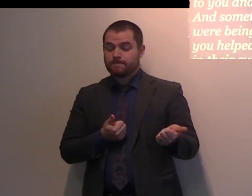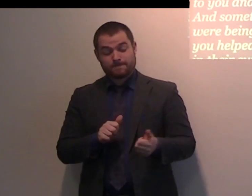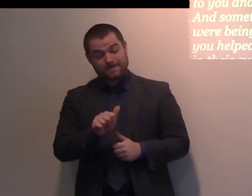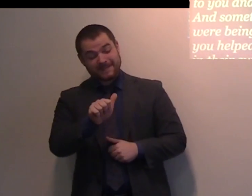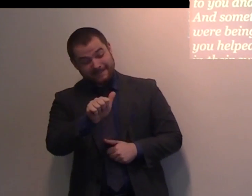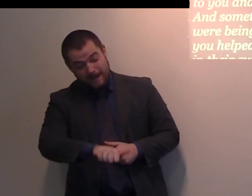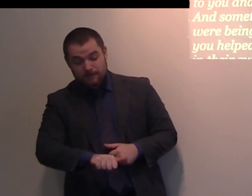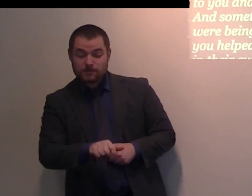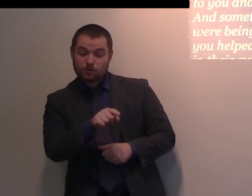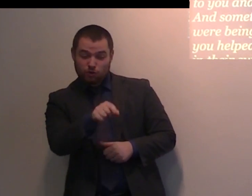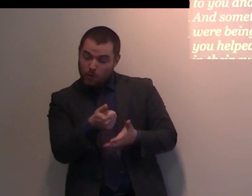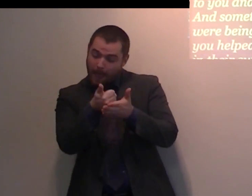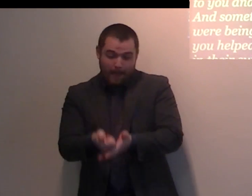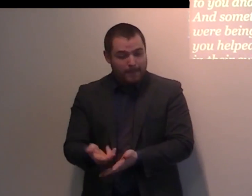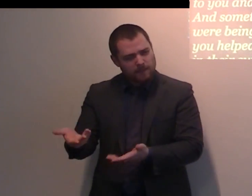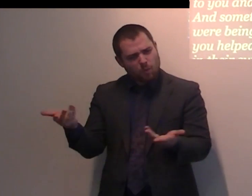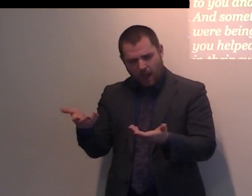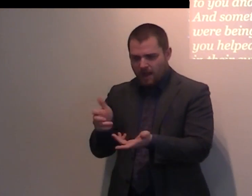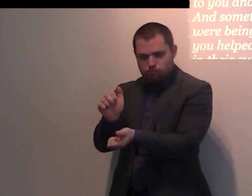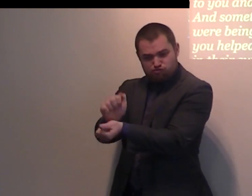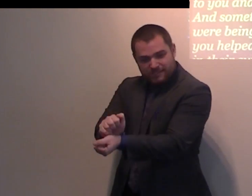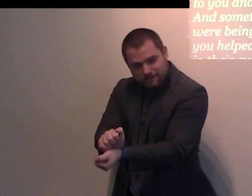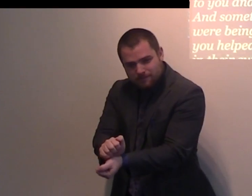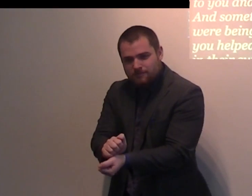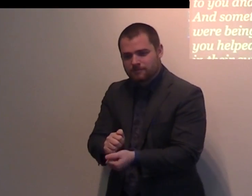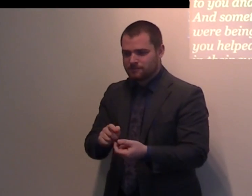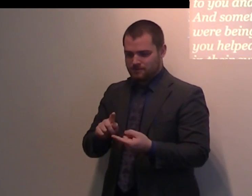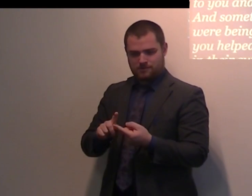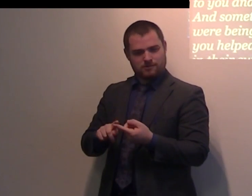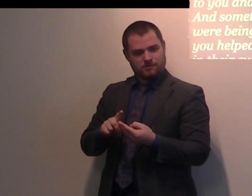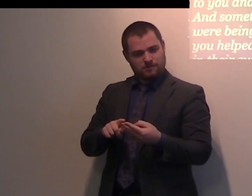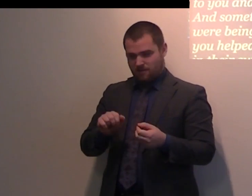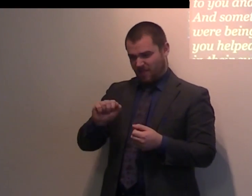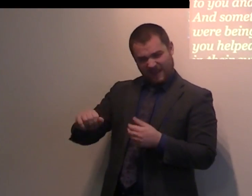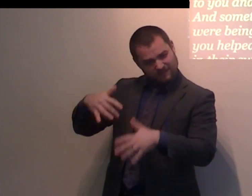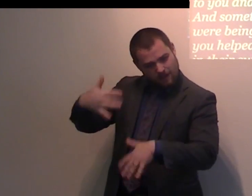Yes, you helped them in prison and shared in their suffering.